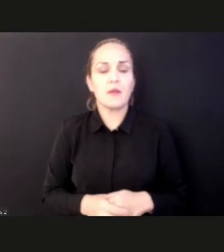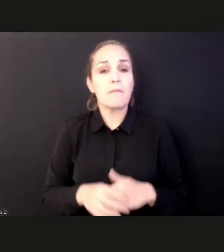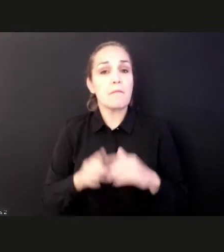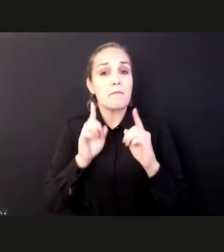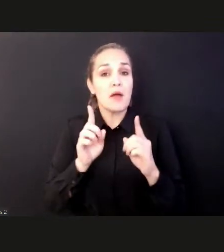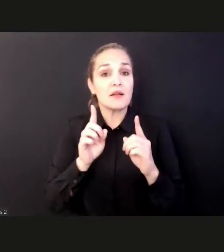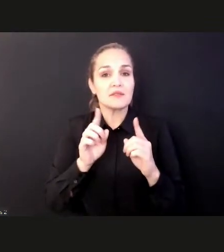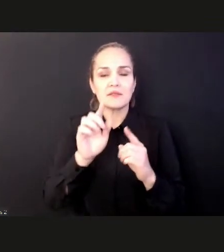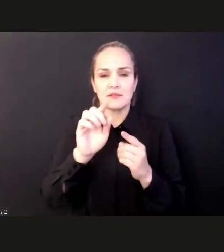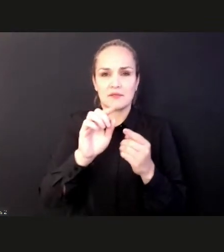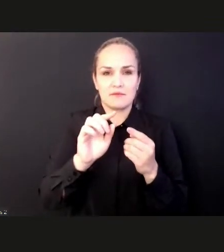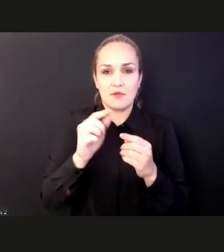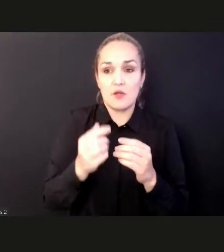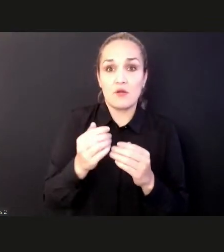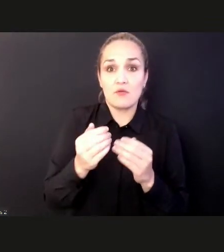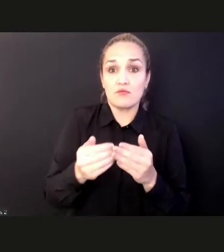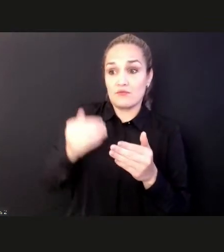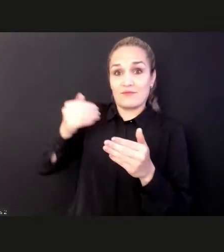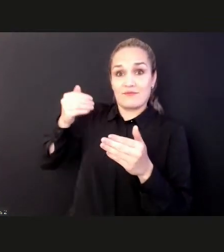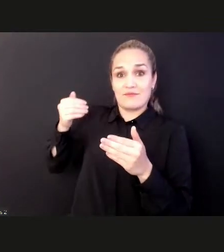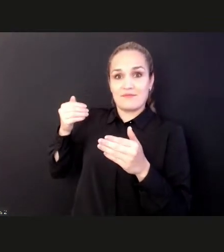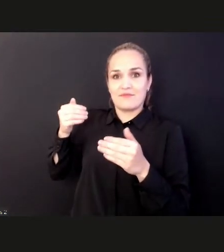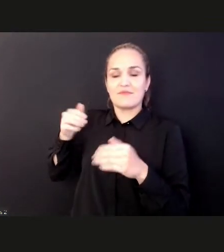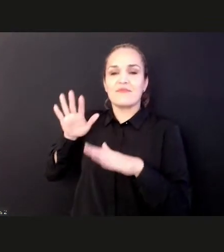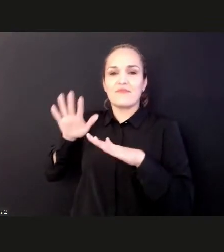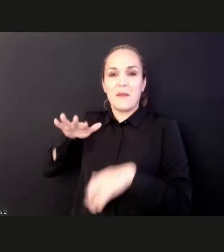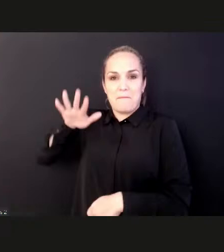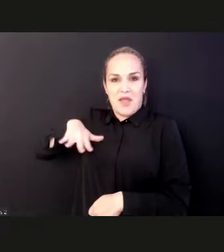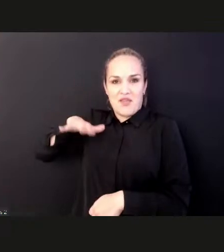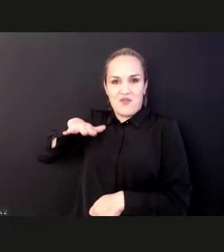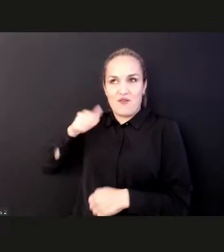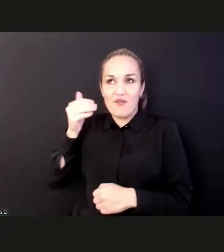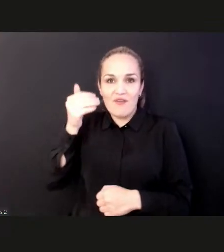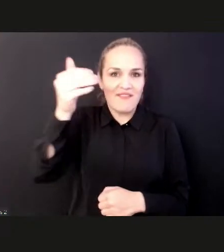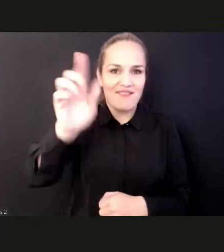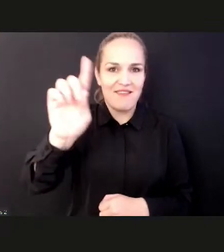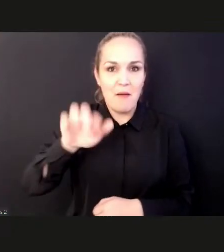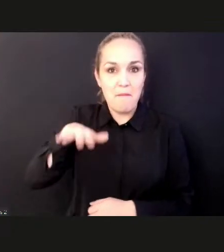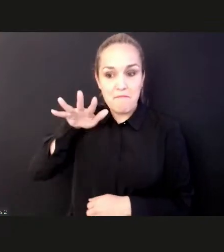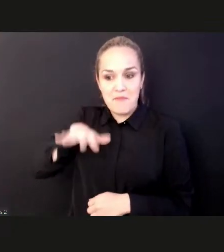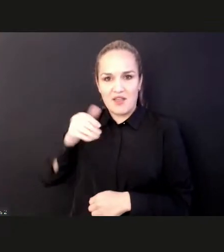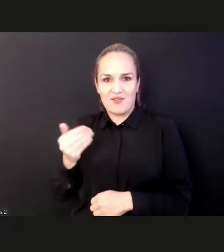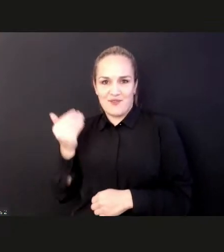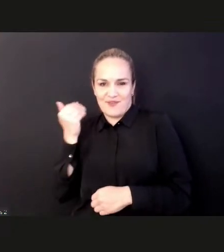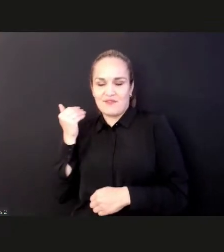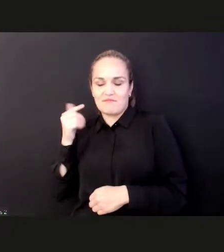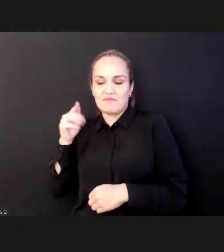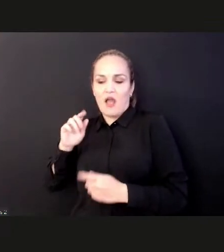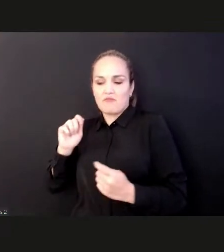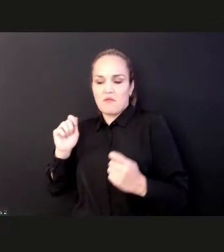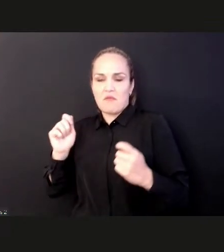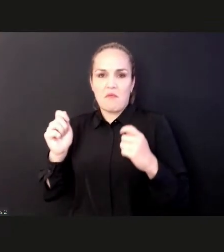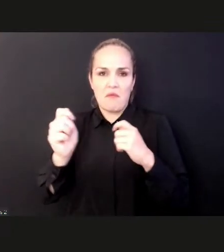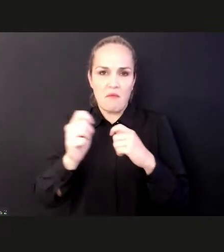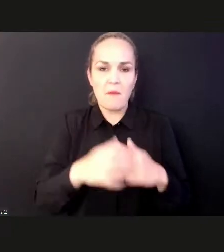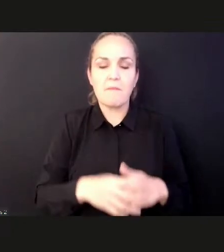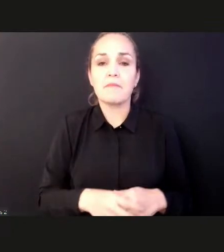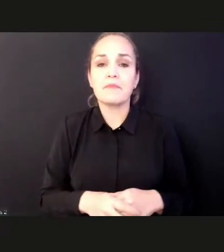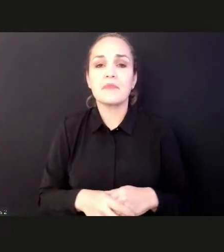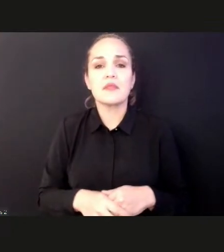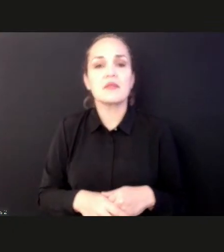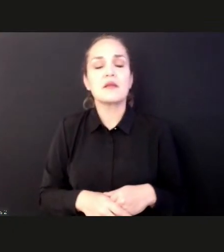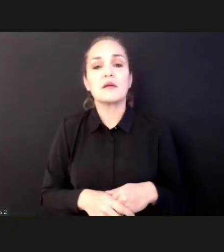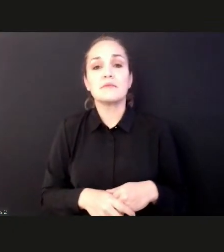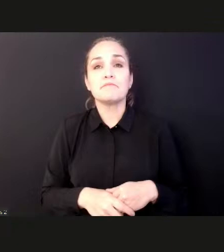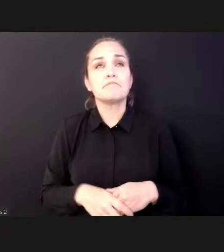or food waste or carbon, we will never achieve sustainability in tourism until first